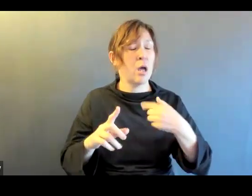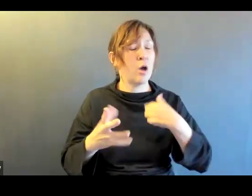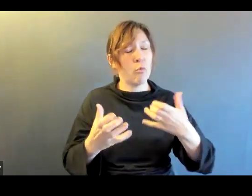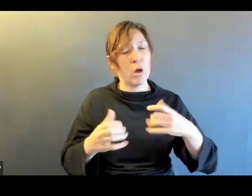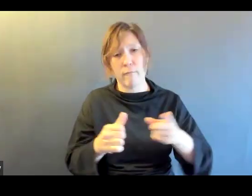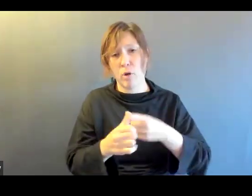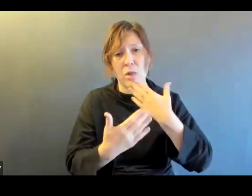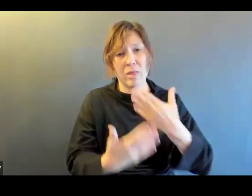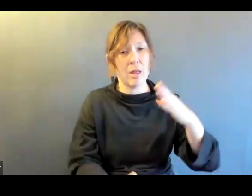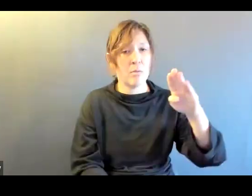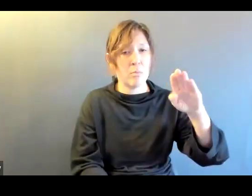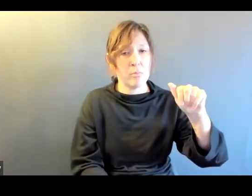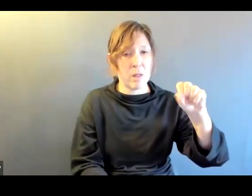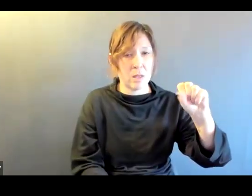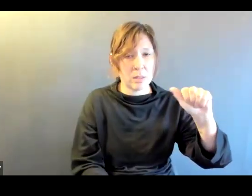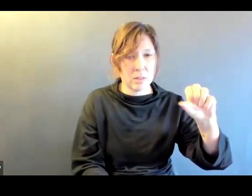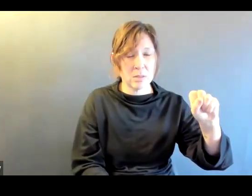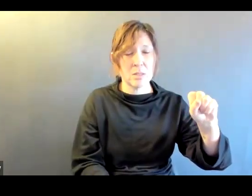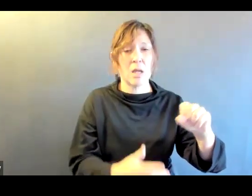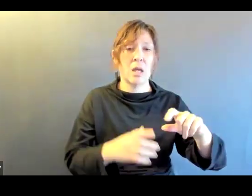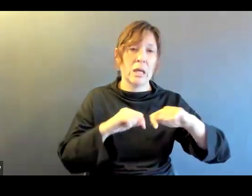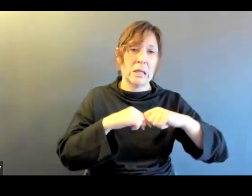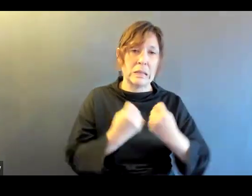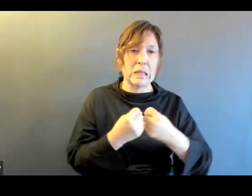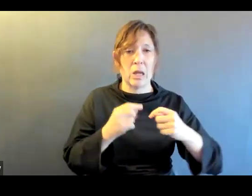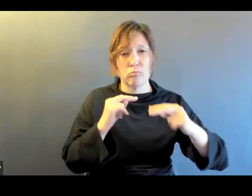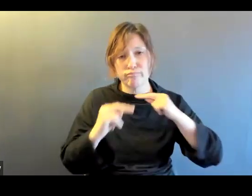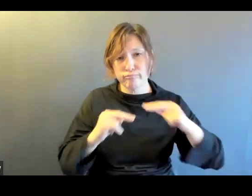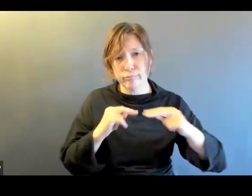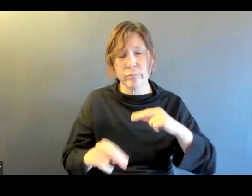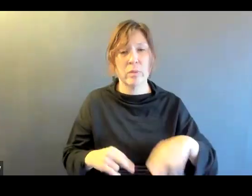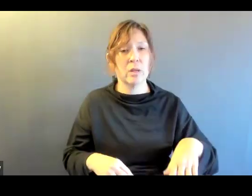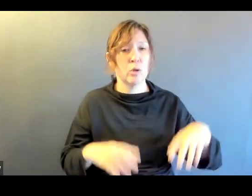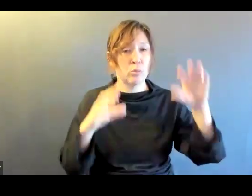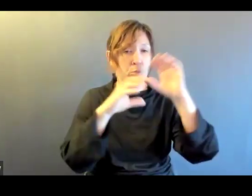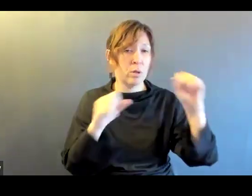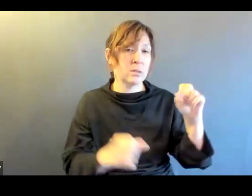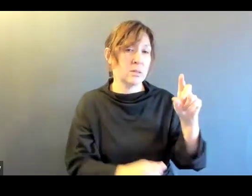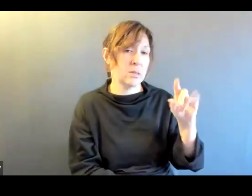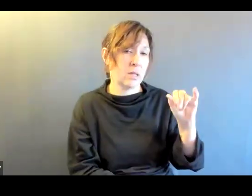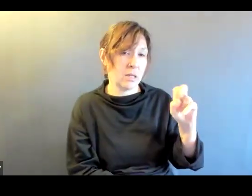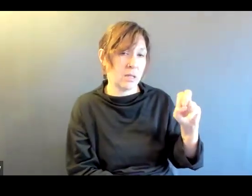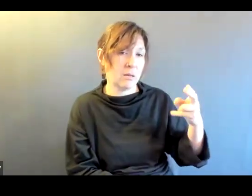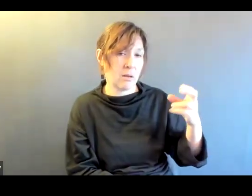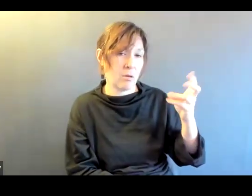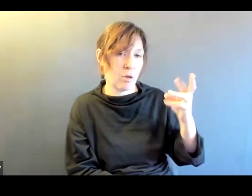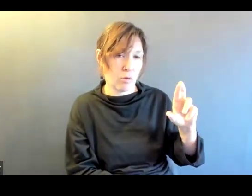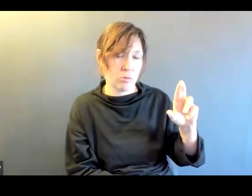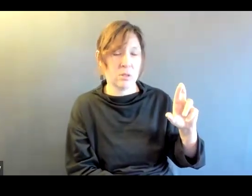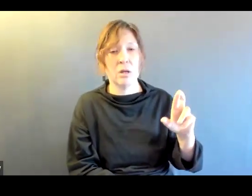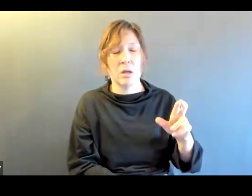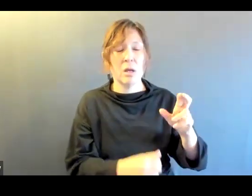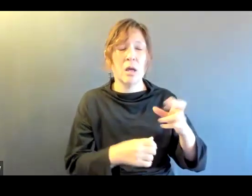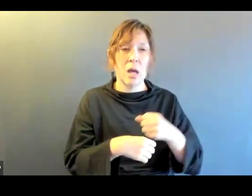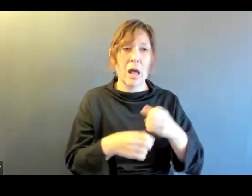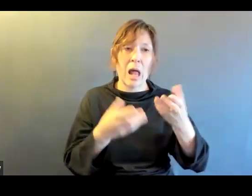the basis bargaining team and President Diane Hauser for her collaboration and cooperation in getting this deal